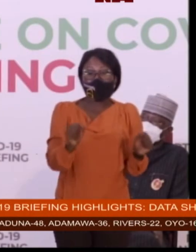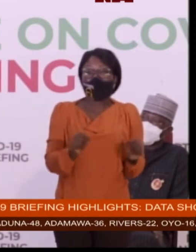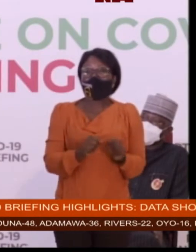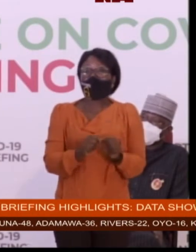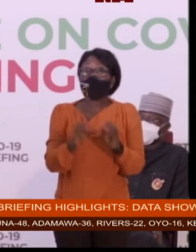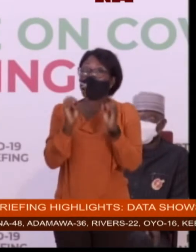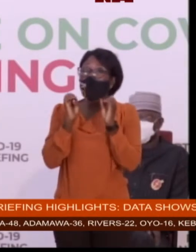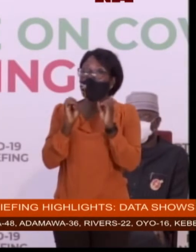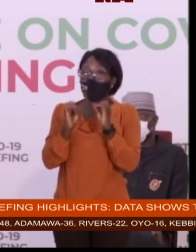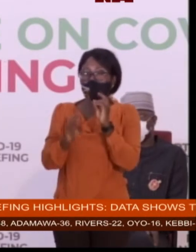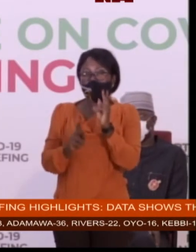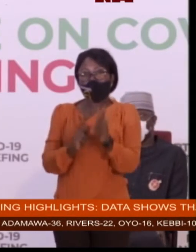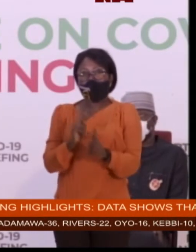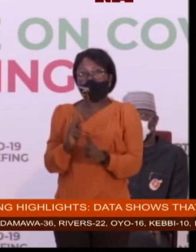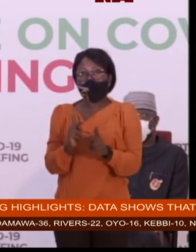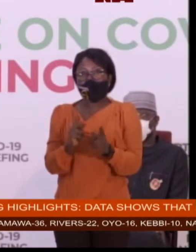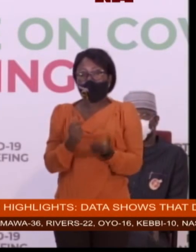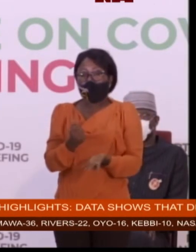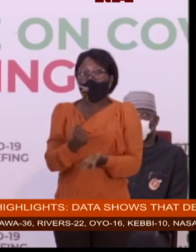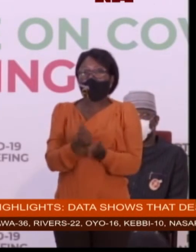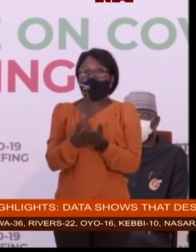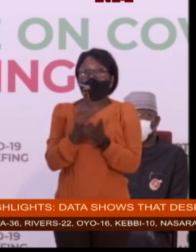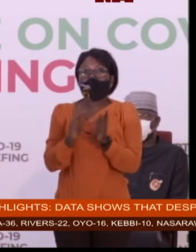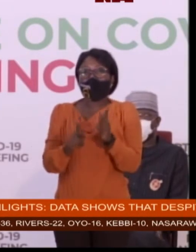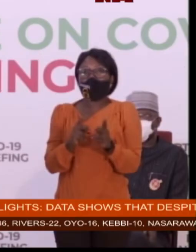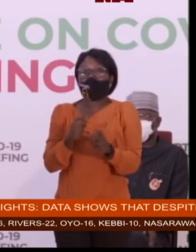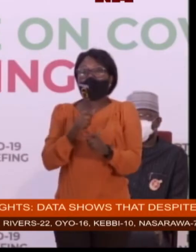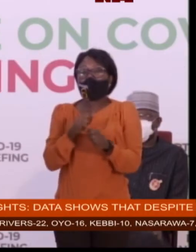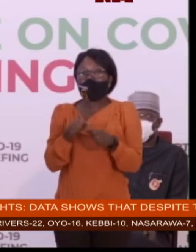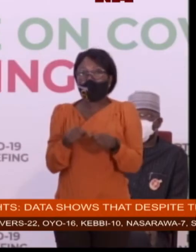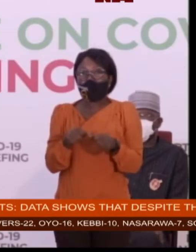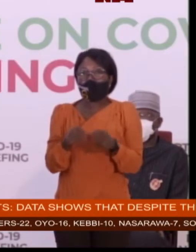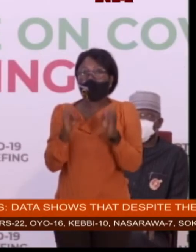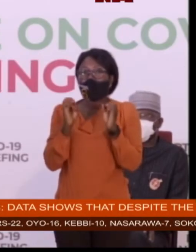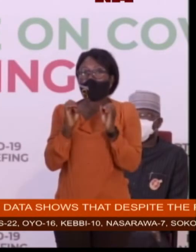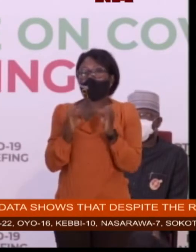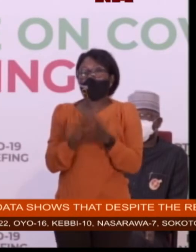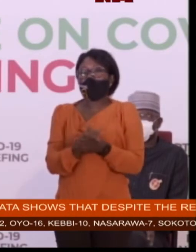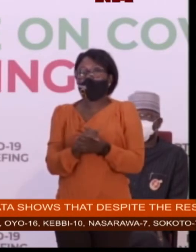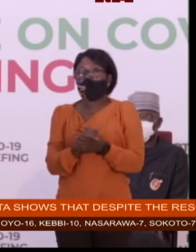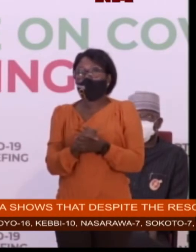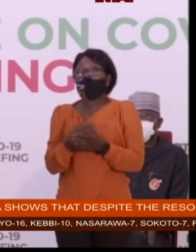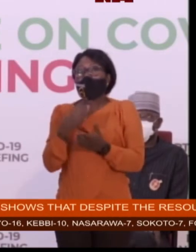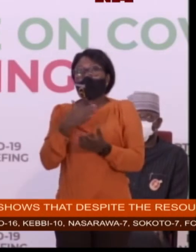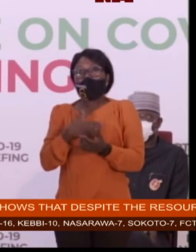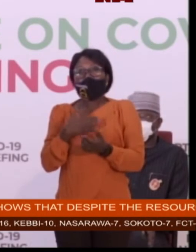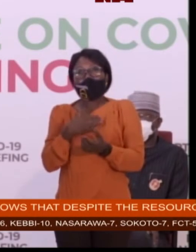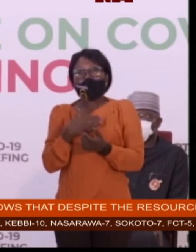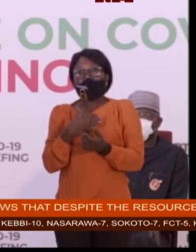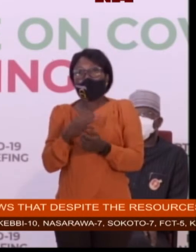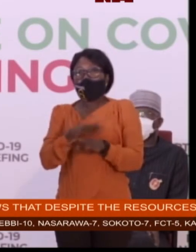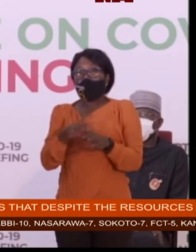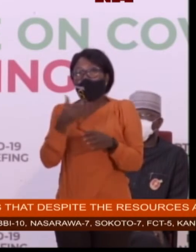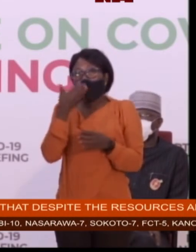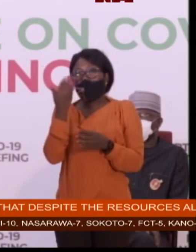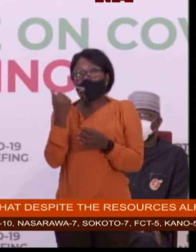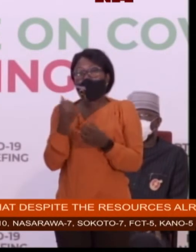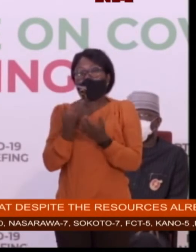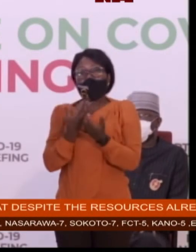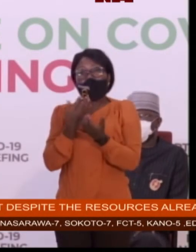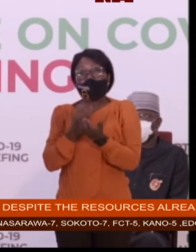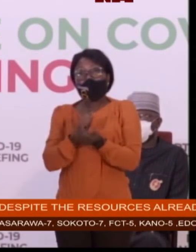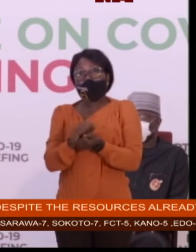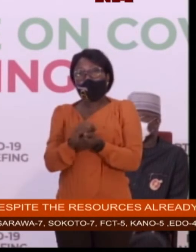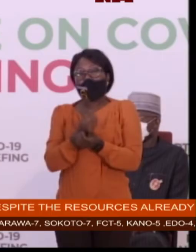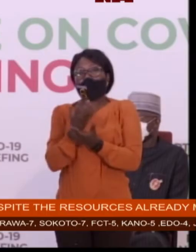dai ta yi wani abu har yanzu babu wani cikakken bayani amma kare kanmu da wanke hannun nan da gudun